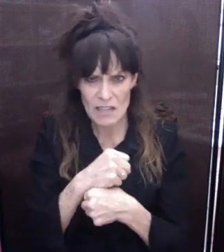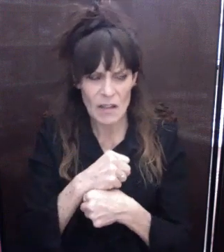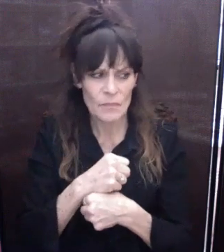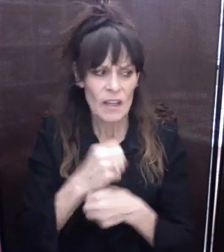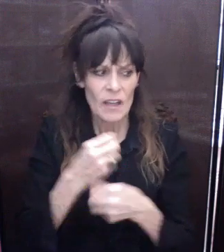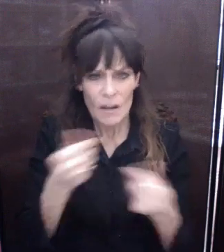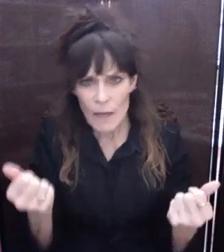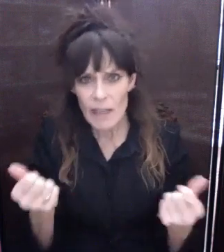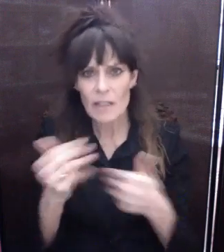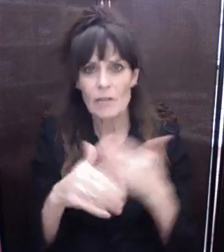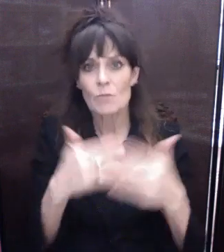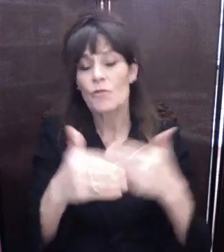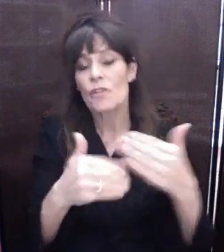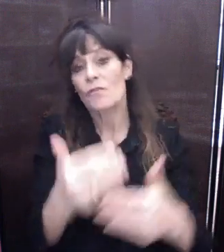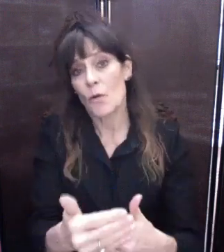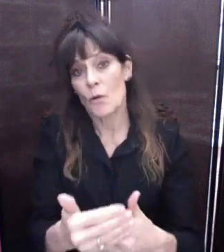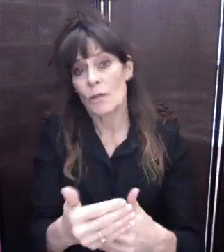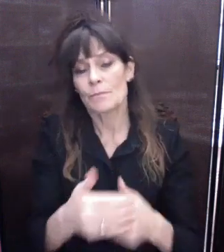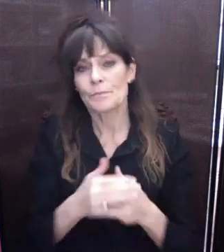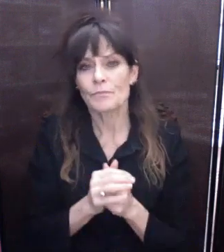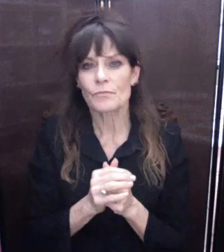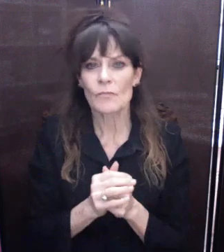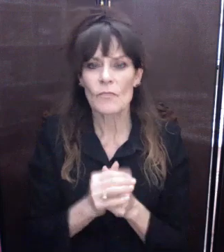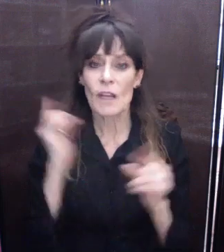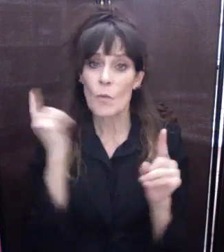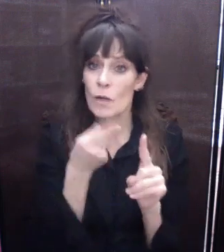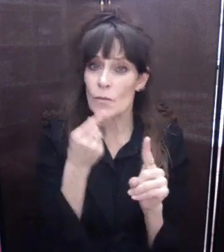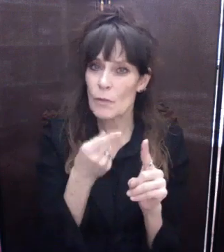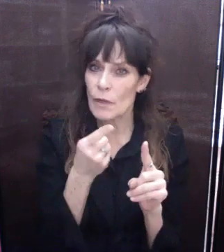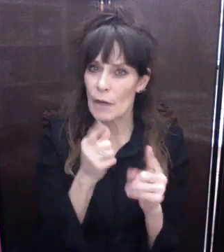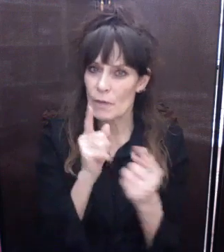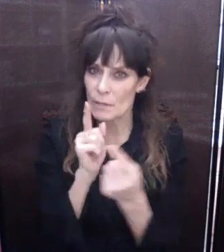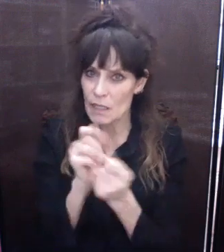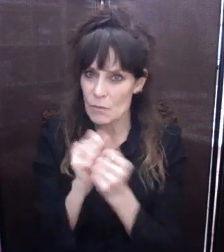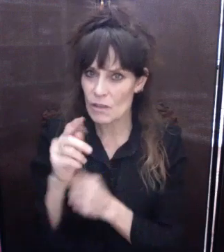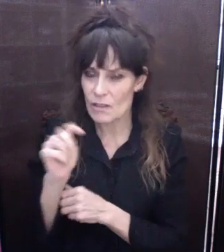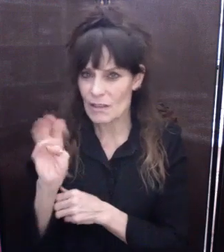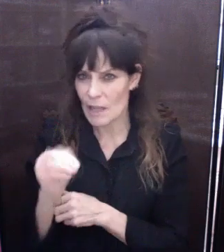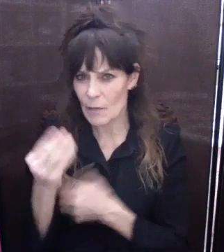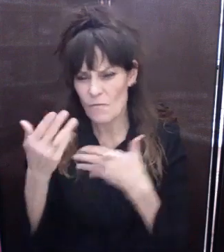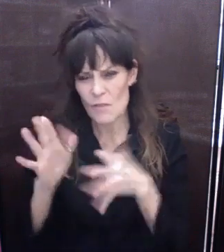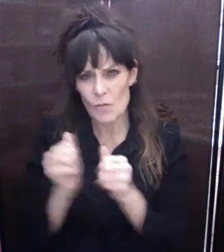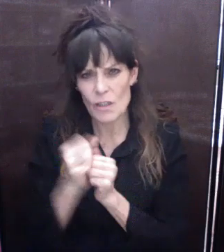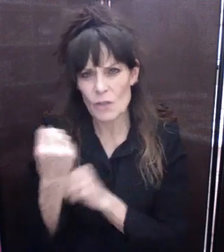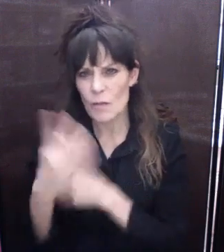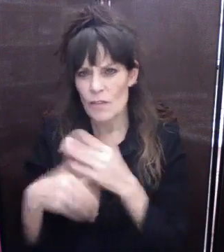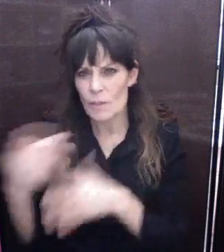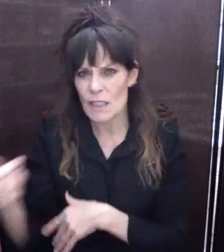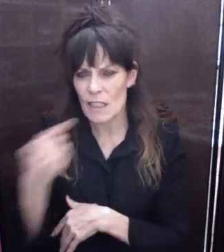moving forward. And at one point, I was meeting with Tom, and we were probably done with the 12th step, and he said something to me that